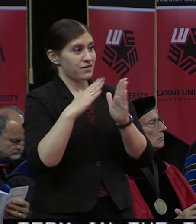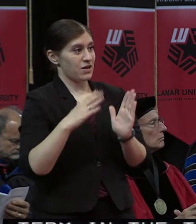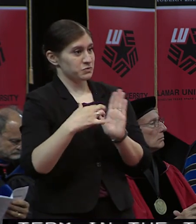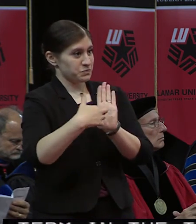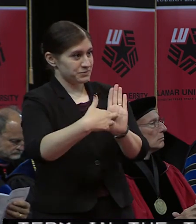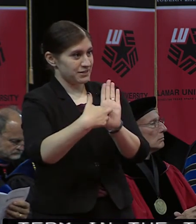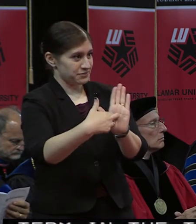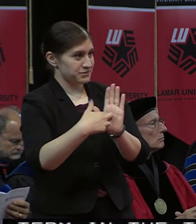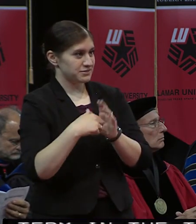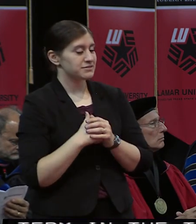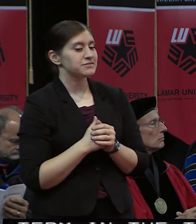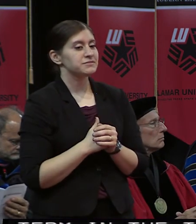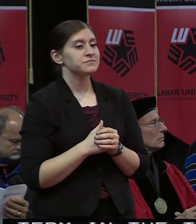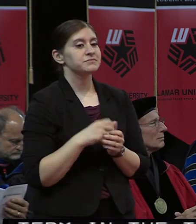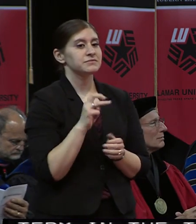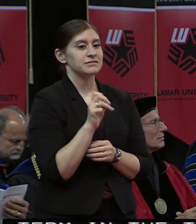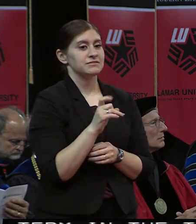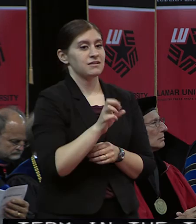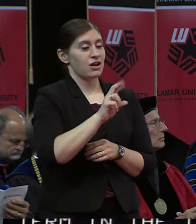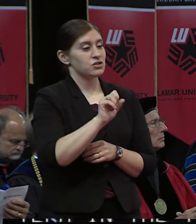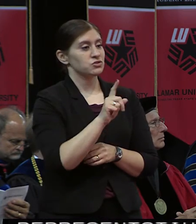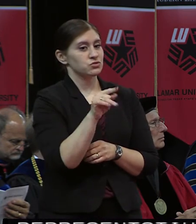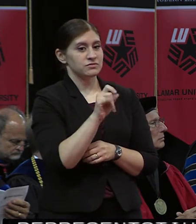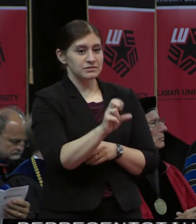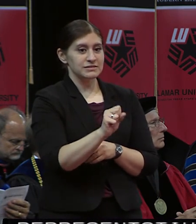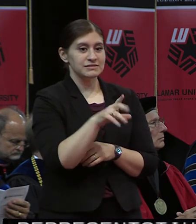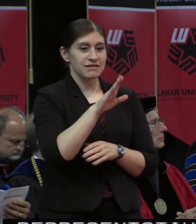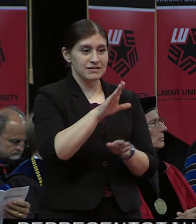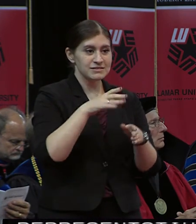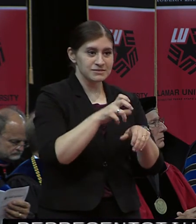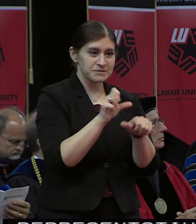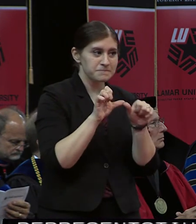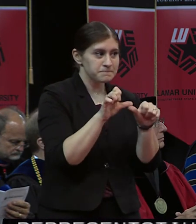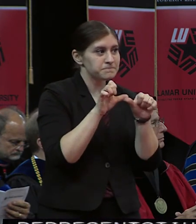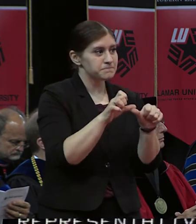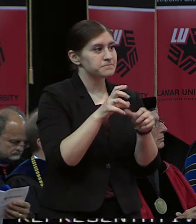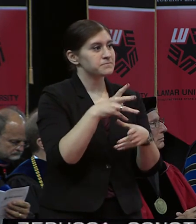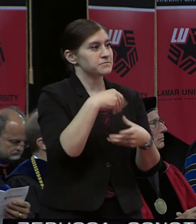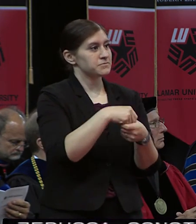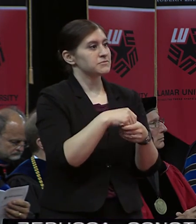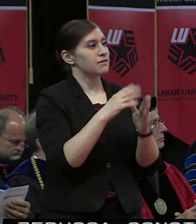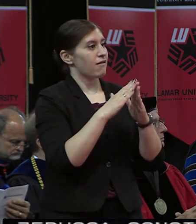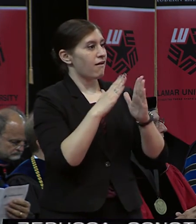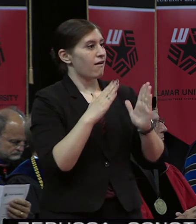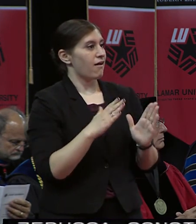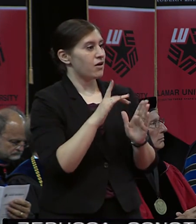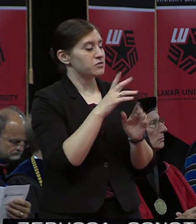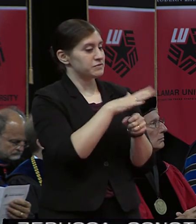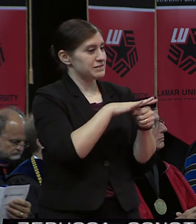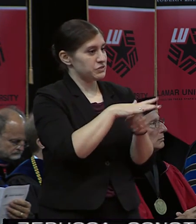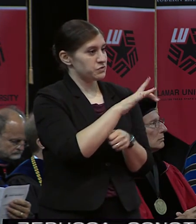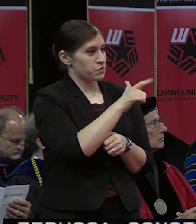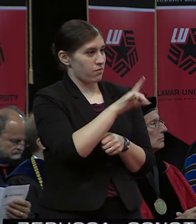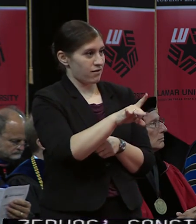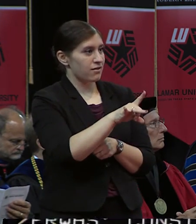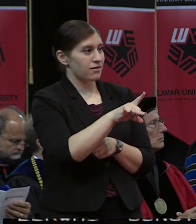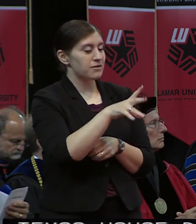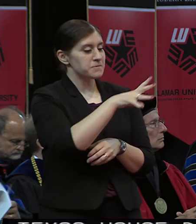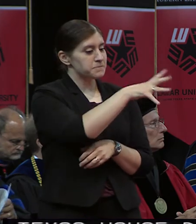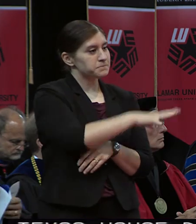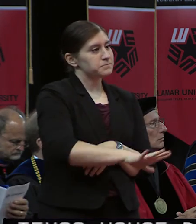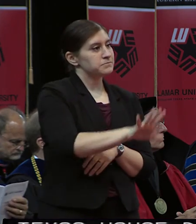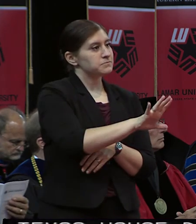Representatives. Dr. Zerwas's constituency includes Texas House District 28, which